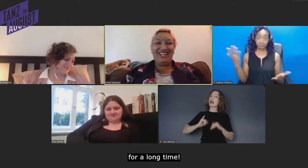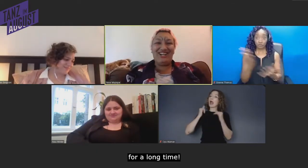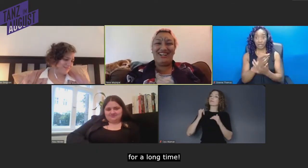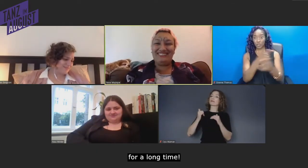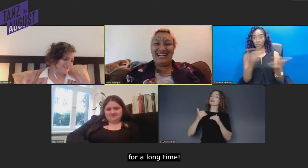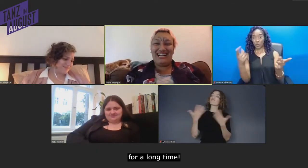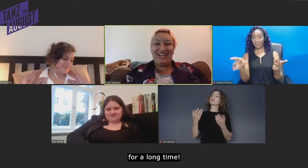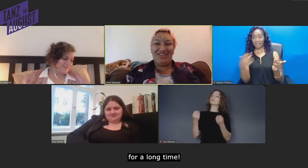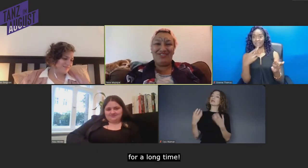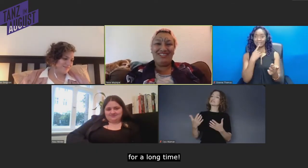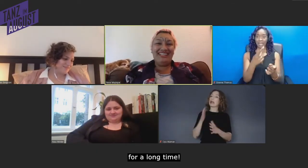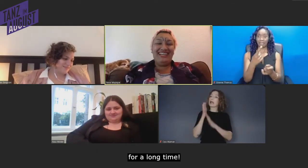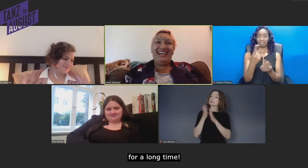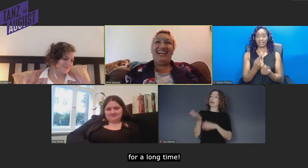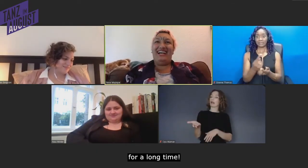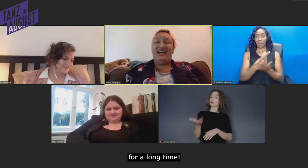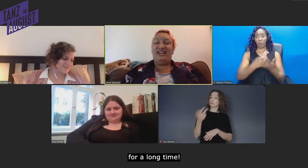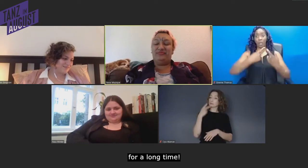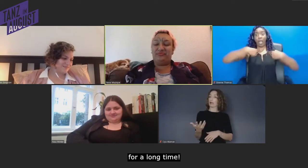a long time.